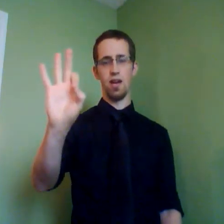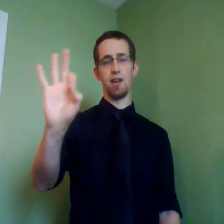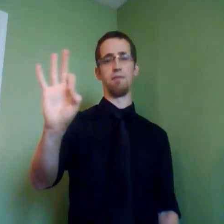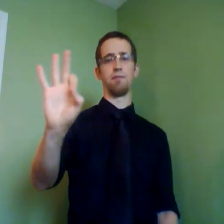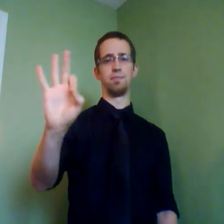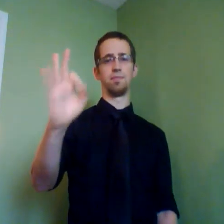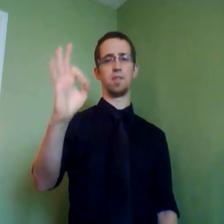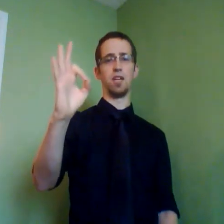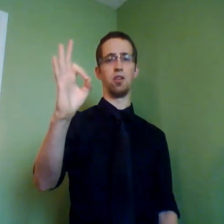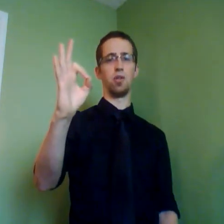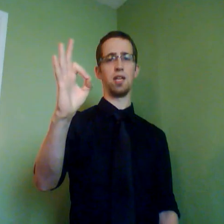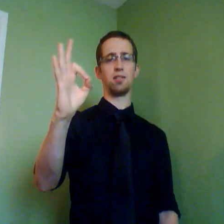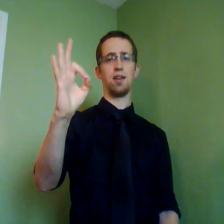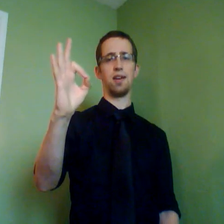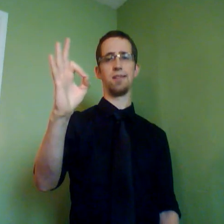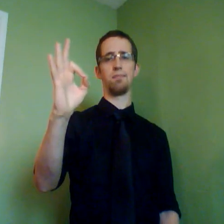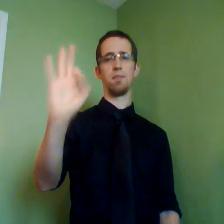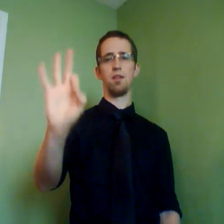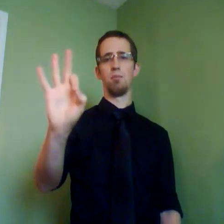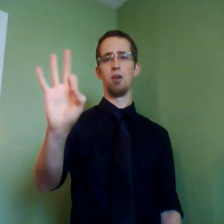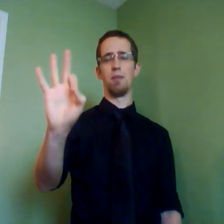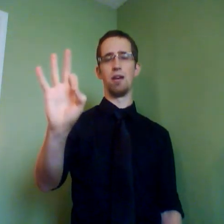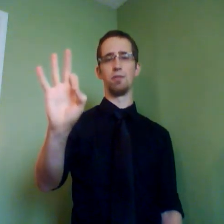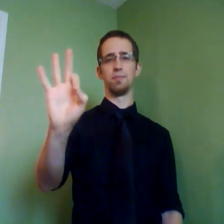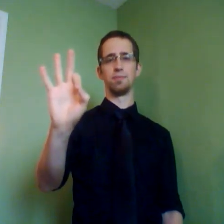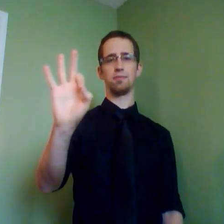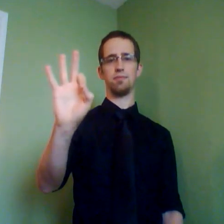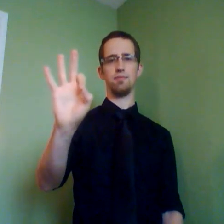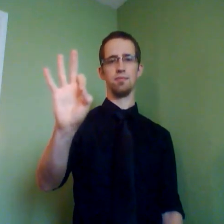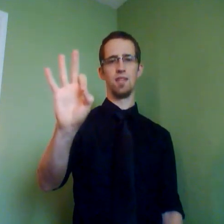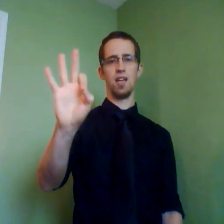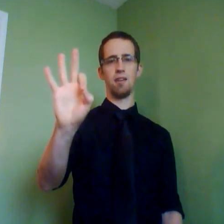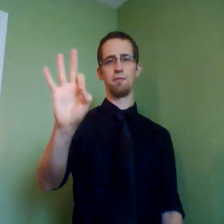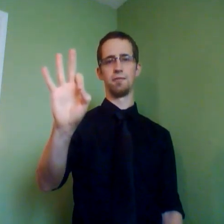F, it's like an okay sign, palm out, F.